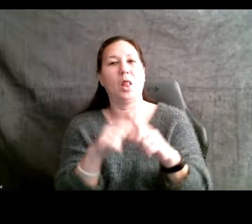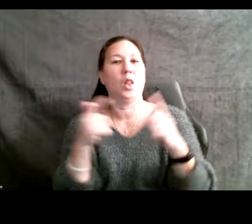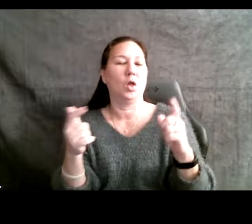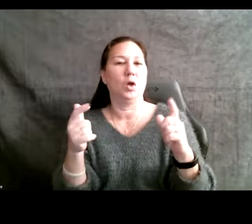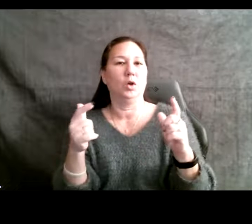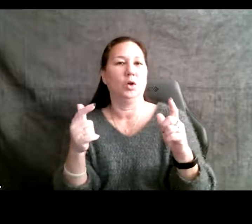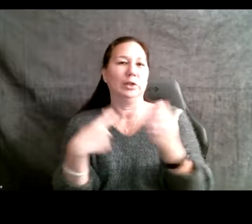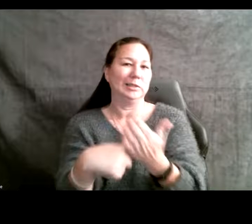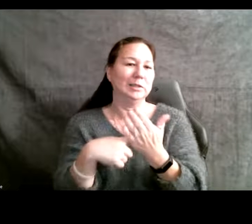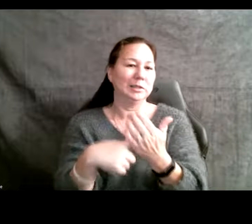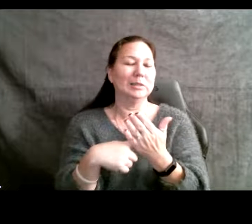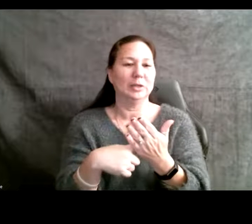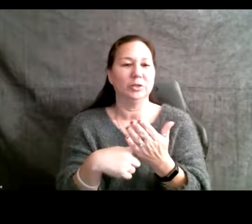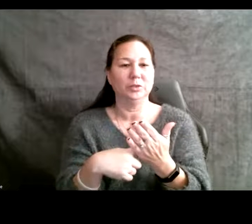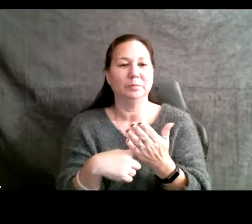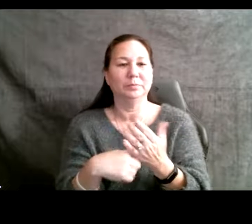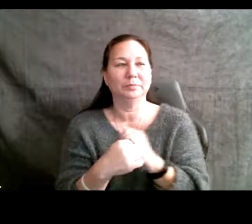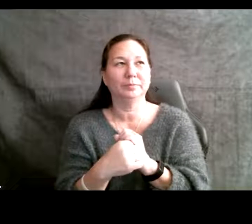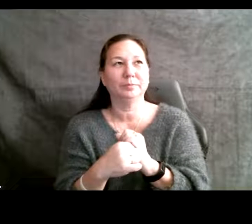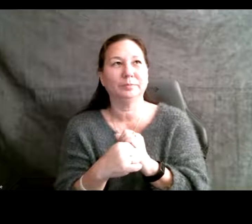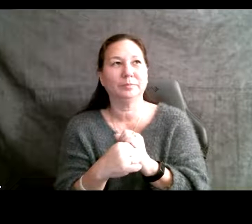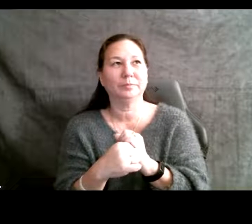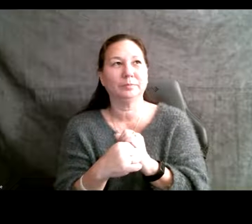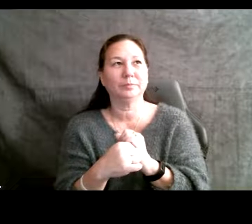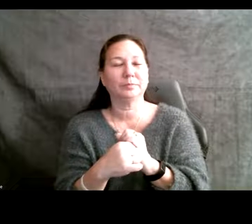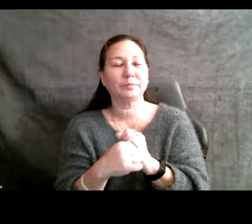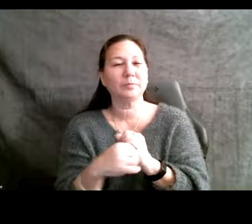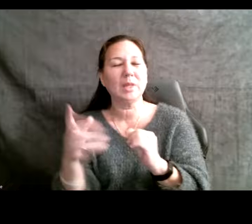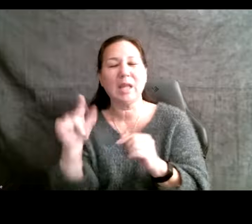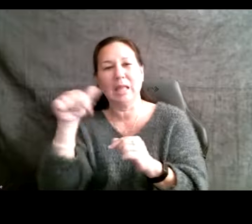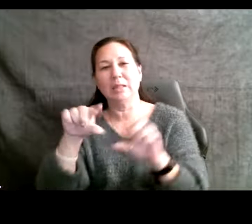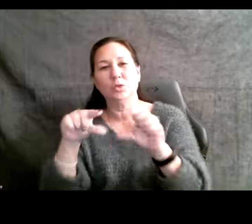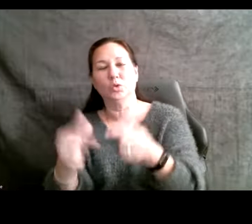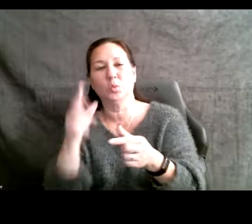we're going to address that. And, this group is going to look at the strategy